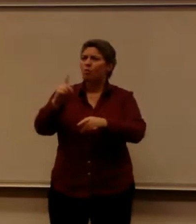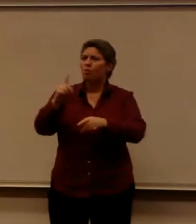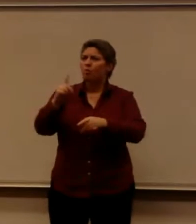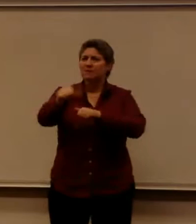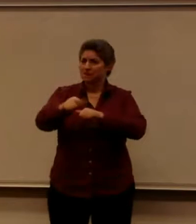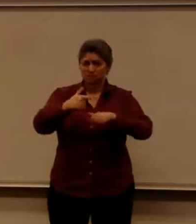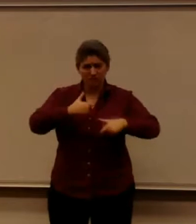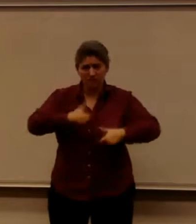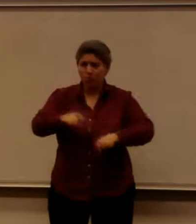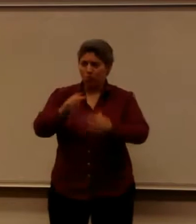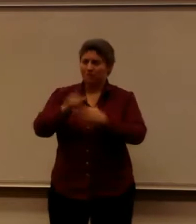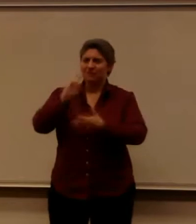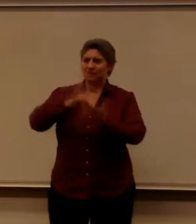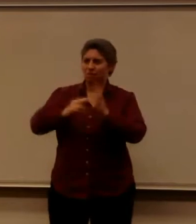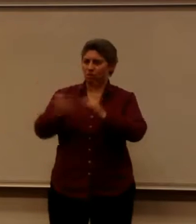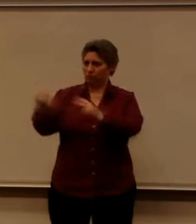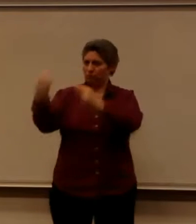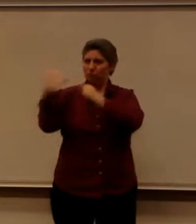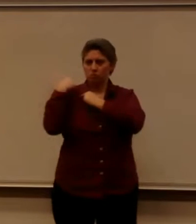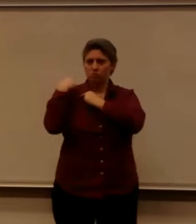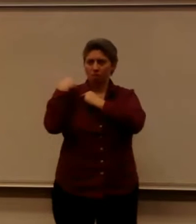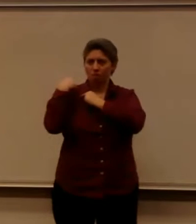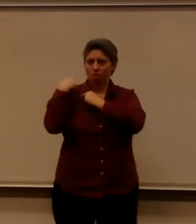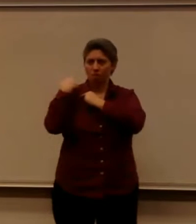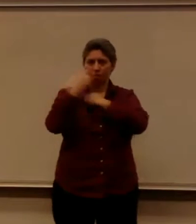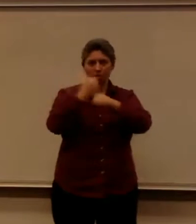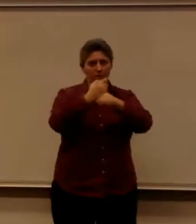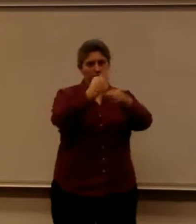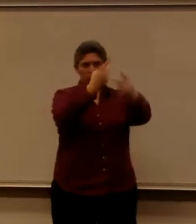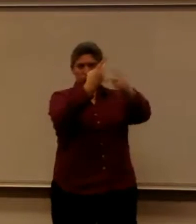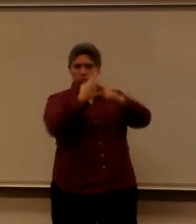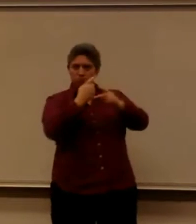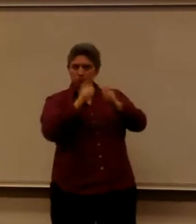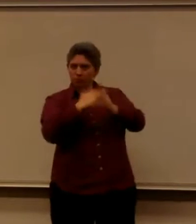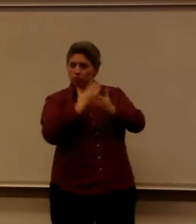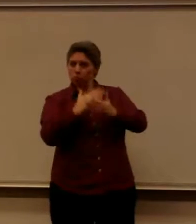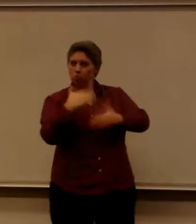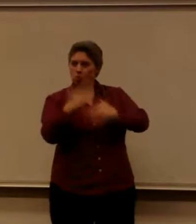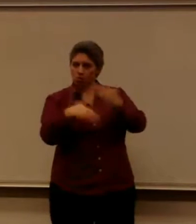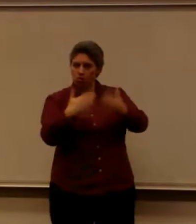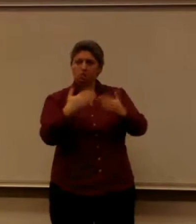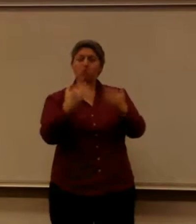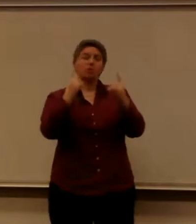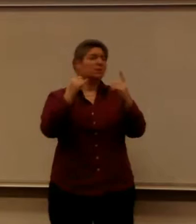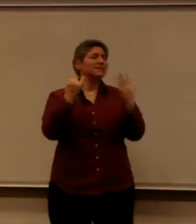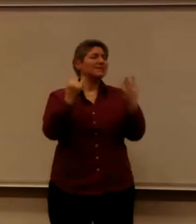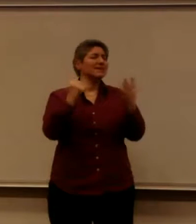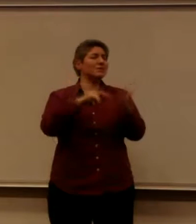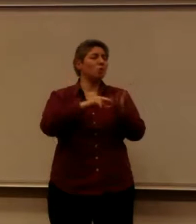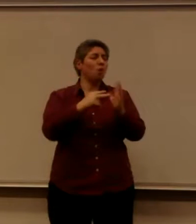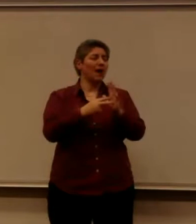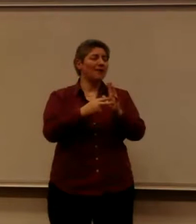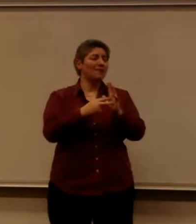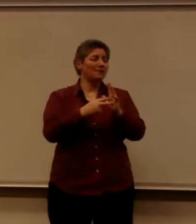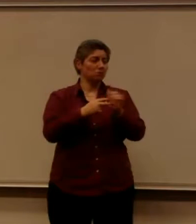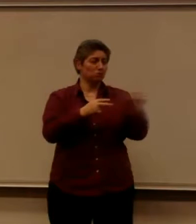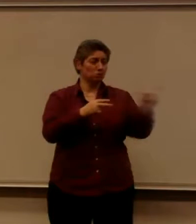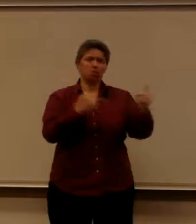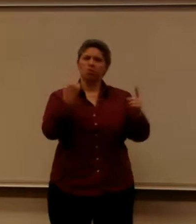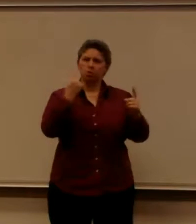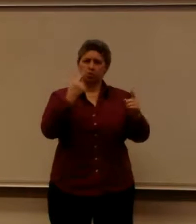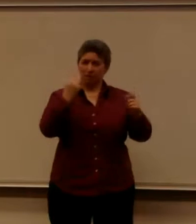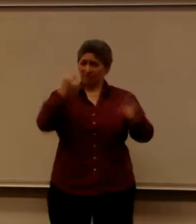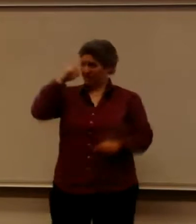So it means that information will still be disseminated to the community, and the government still is responsible for making sure that that's being